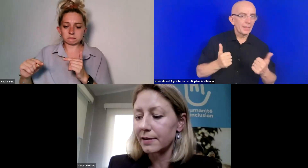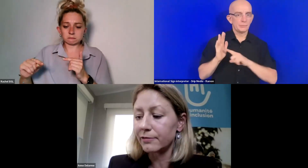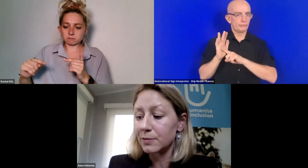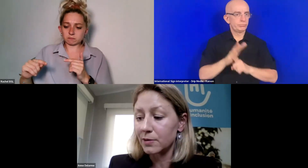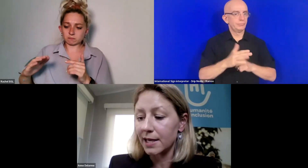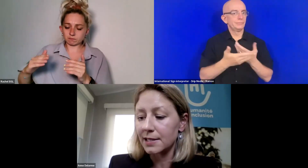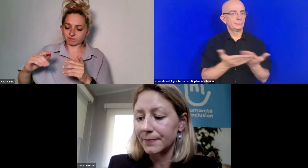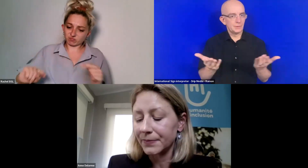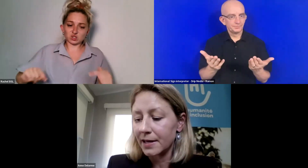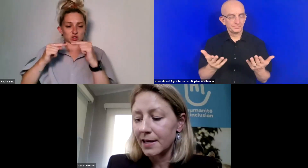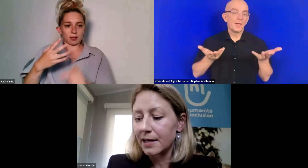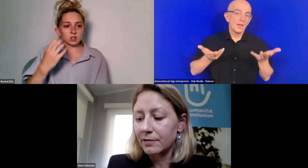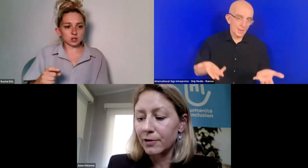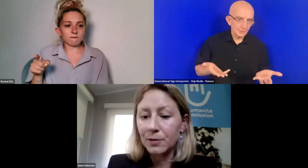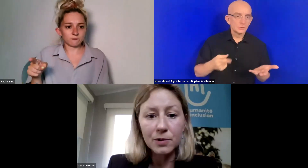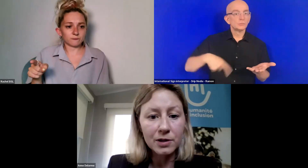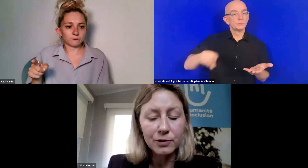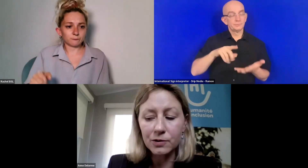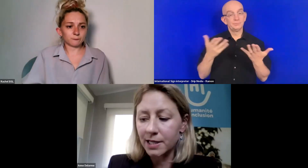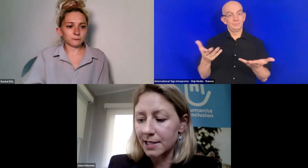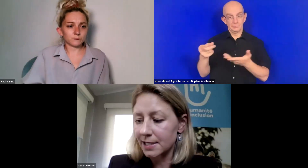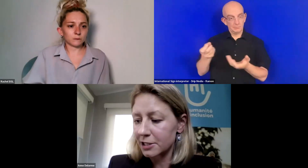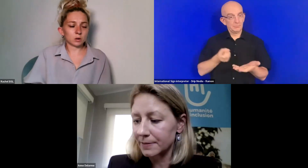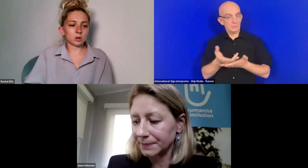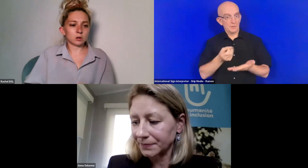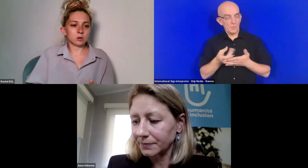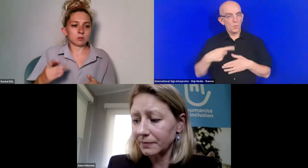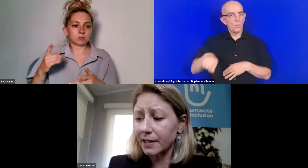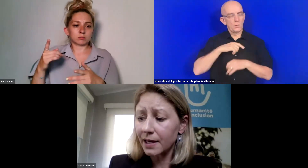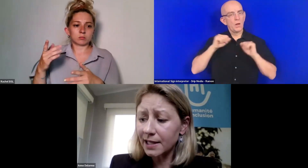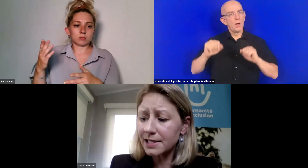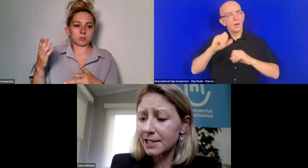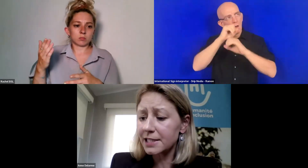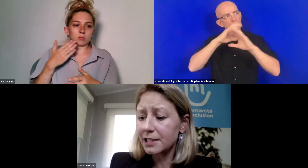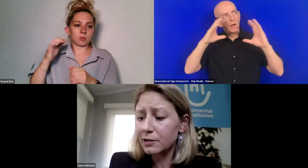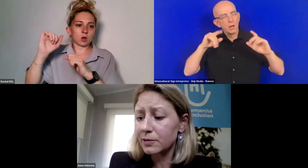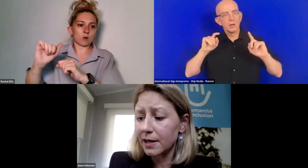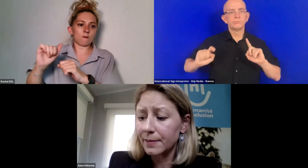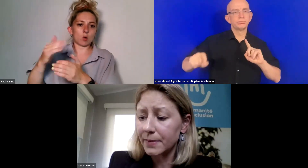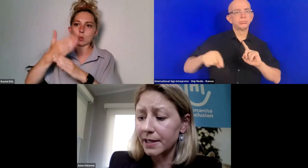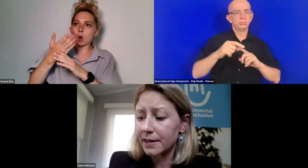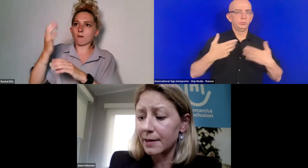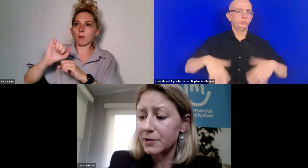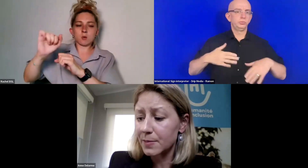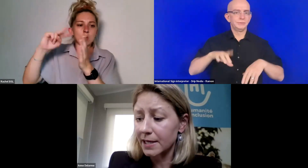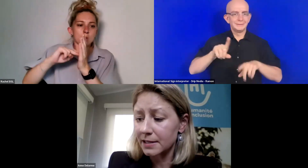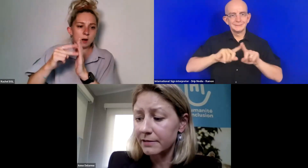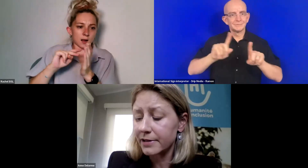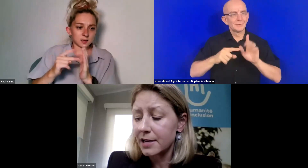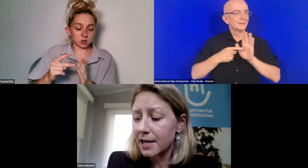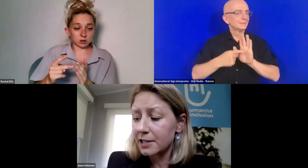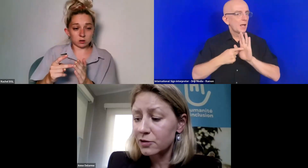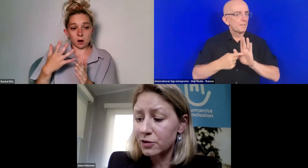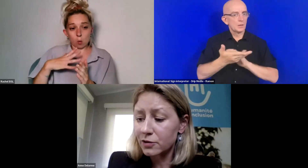examples from Uganda and from the work of your organization. I'd like to continue in that